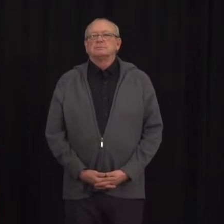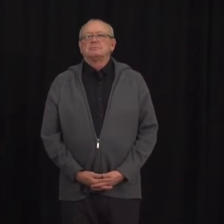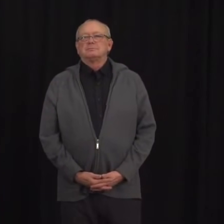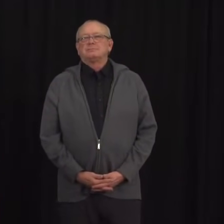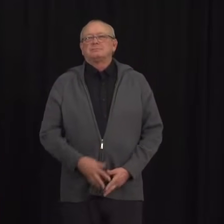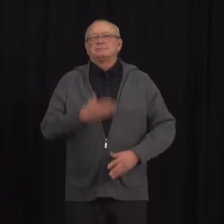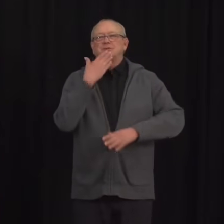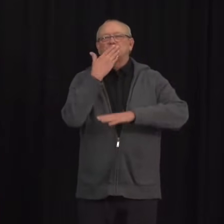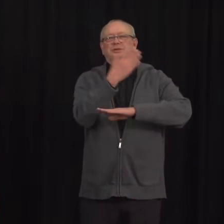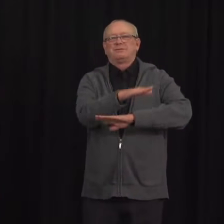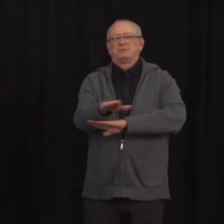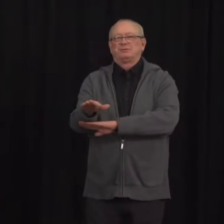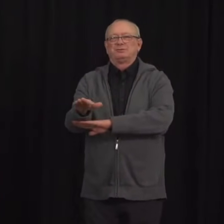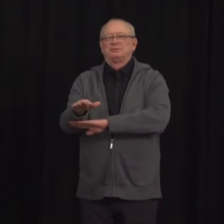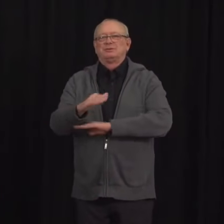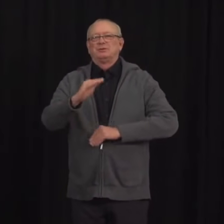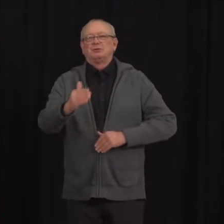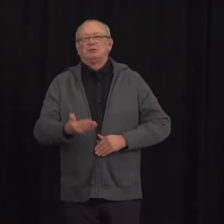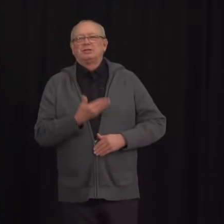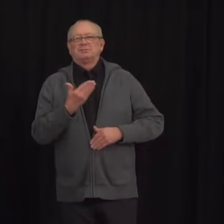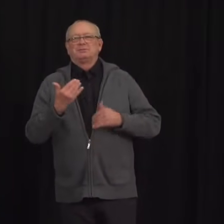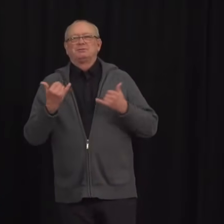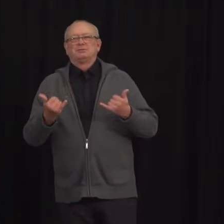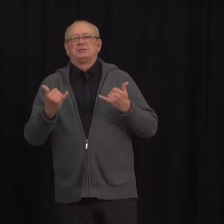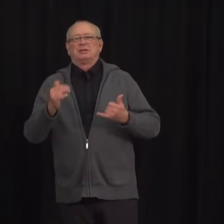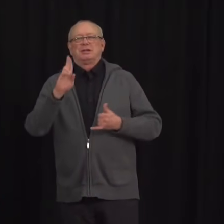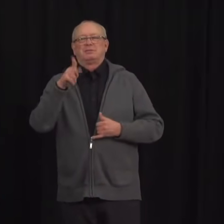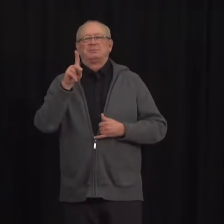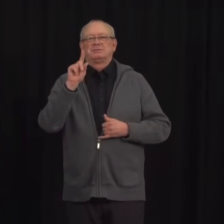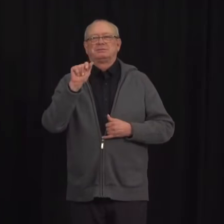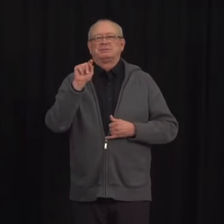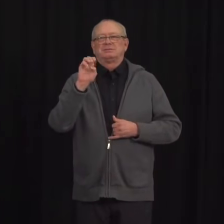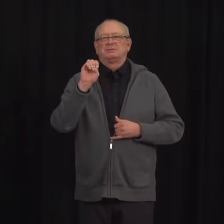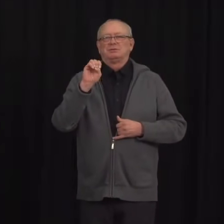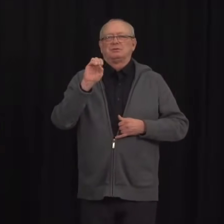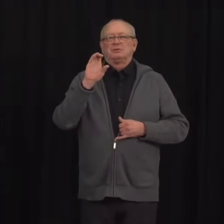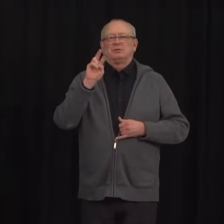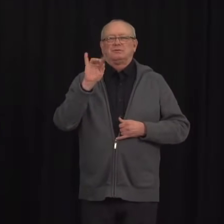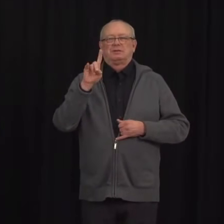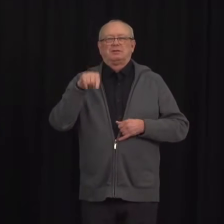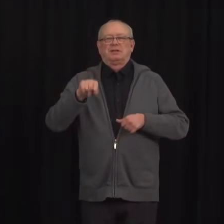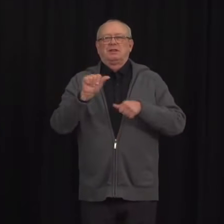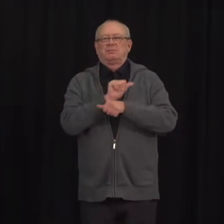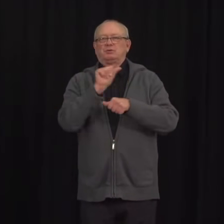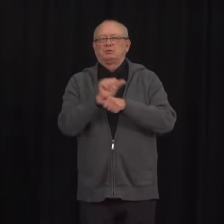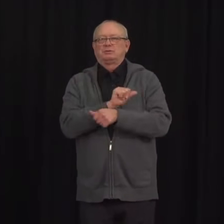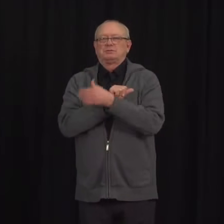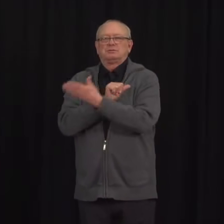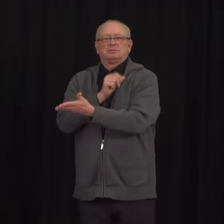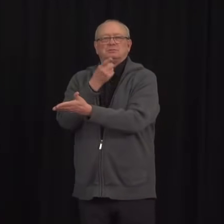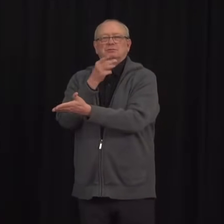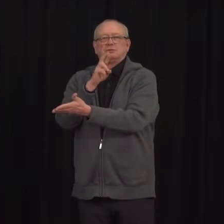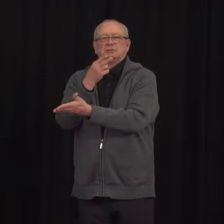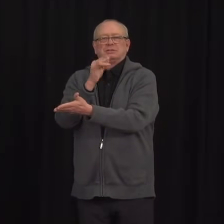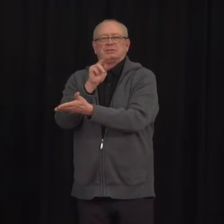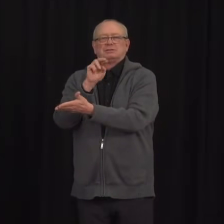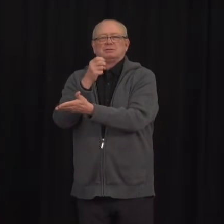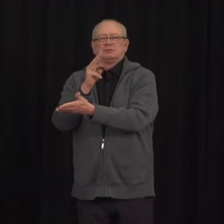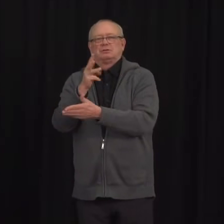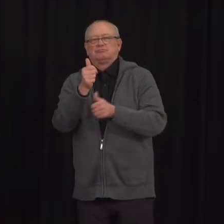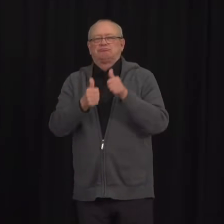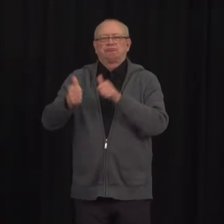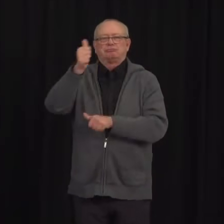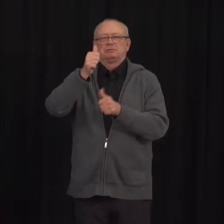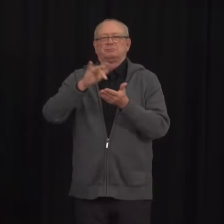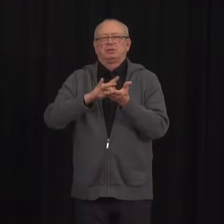Good afternoon, everybody. Welcome to today's update on COVID-19 in Alberta. With us today is Dr. Dina Hinshaw, Chief Medical Officer of Health for